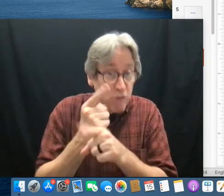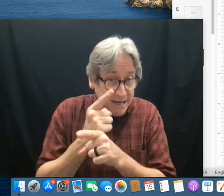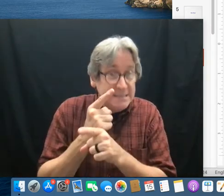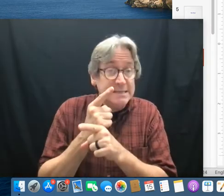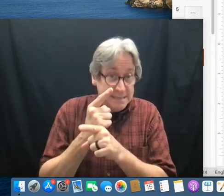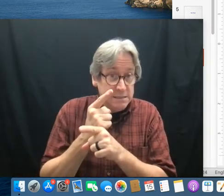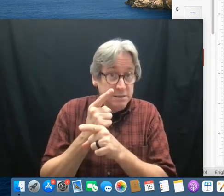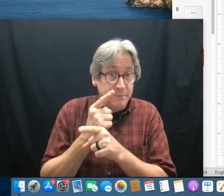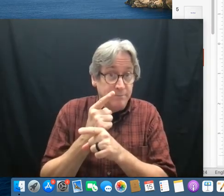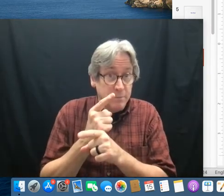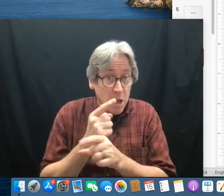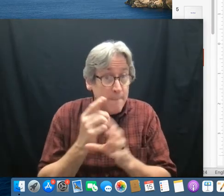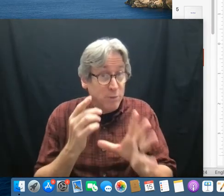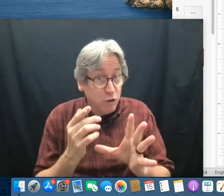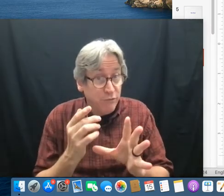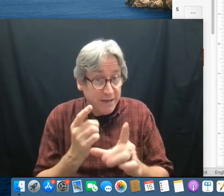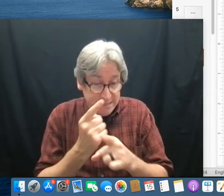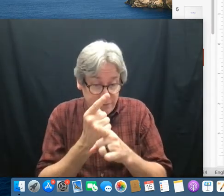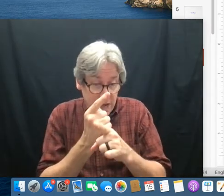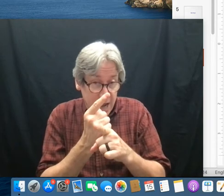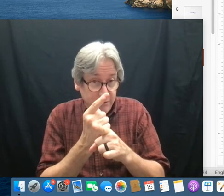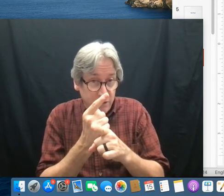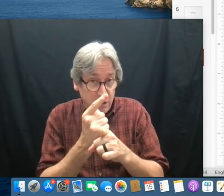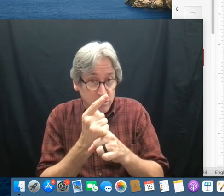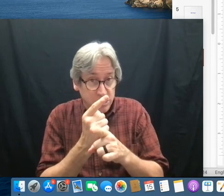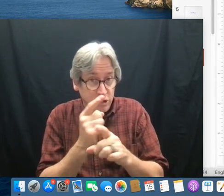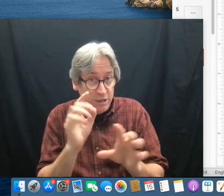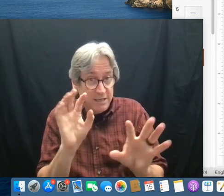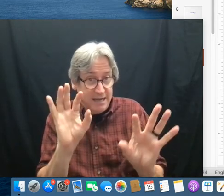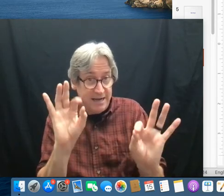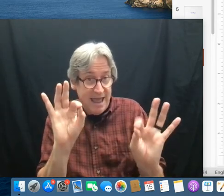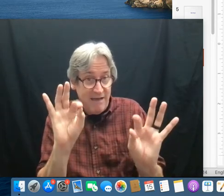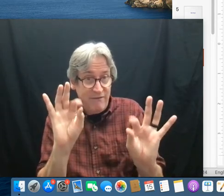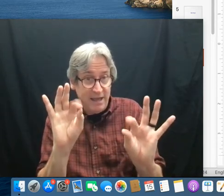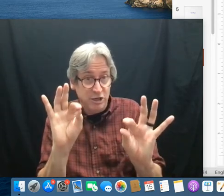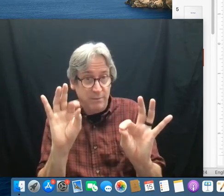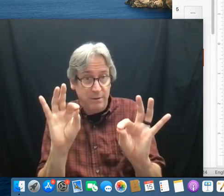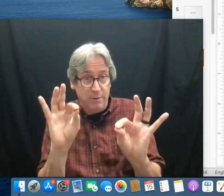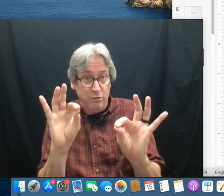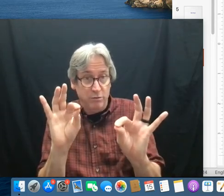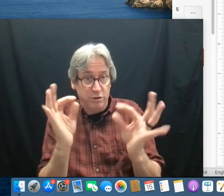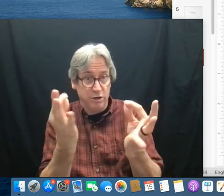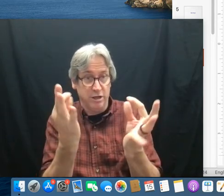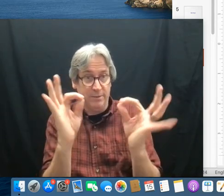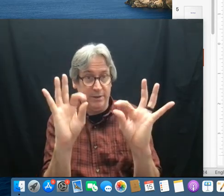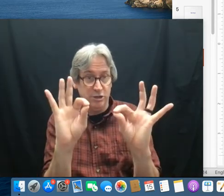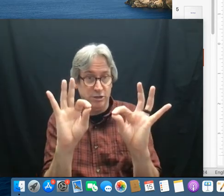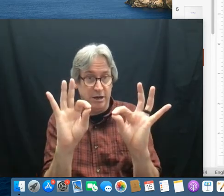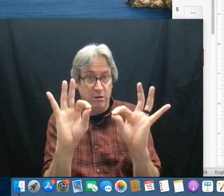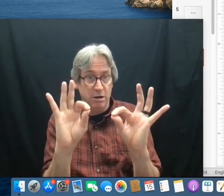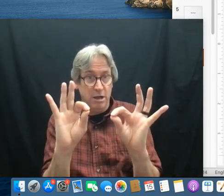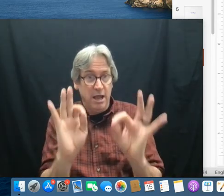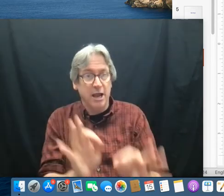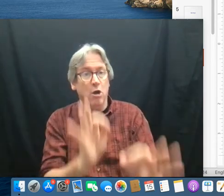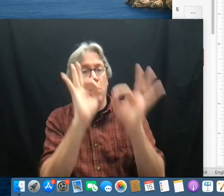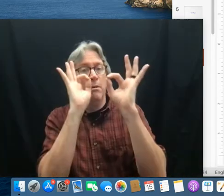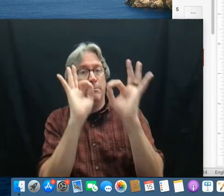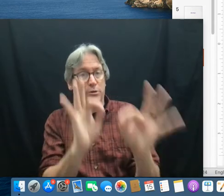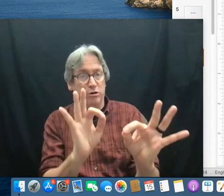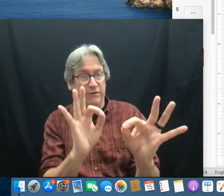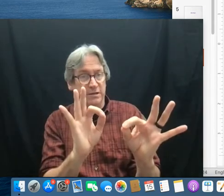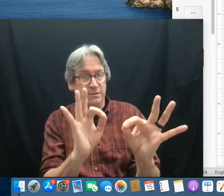So right is this. Perfect is kind of close. You're going to take an F hand shape in both. You're going to pinch there and